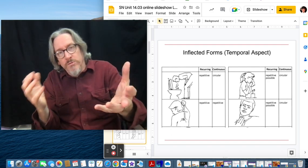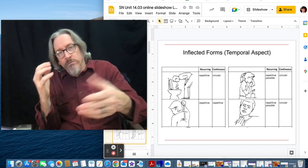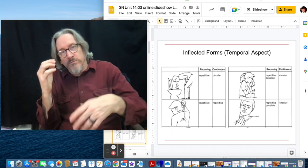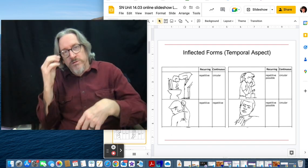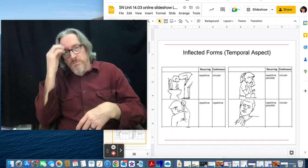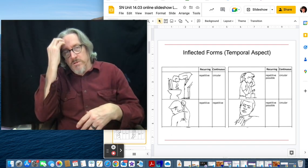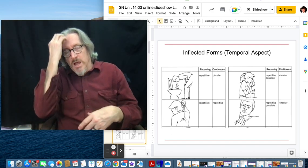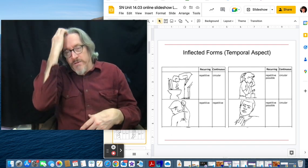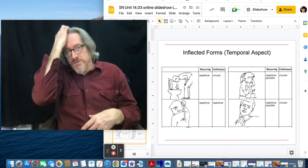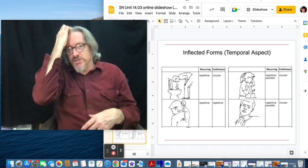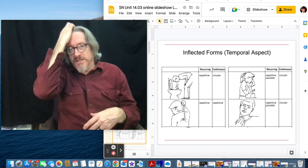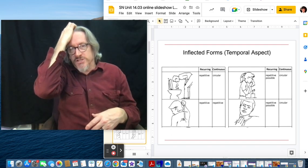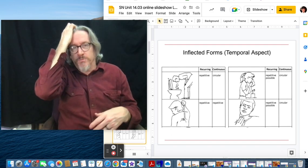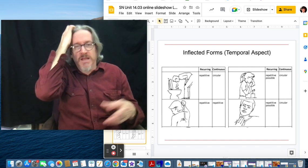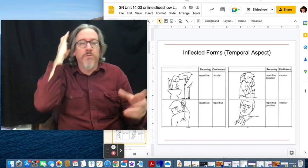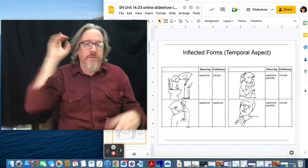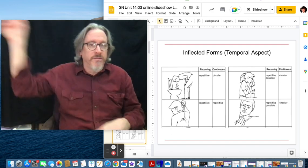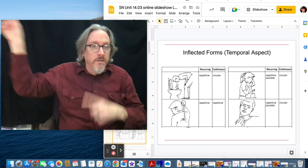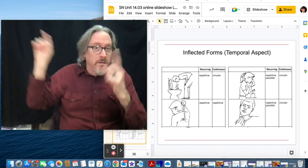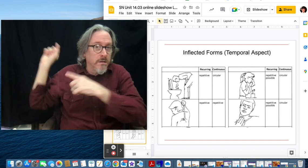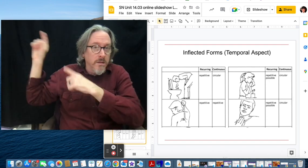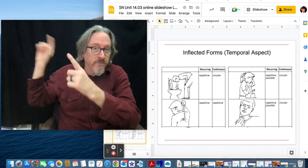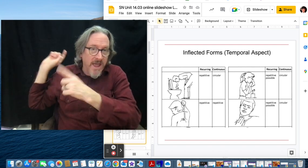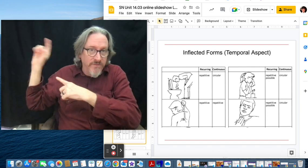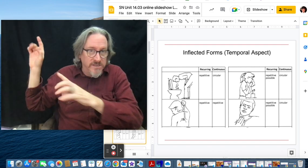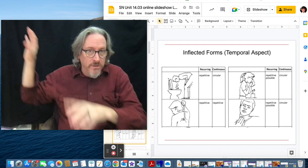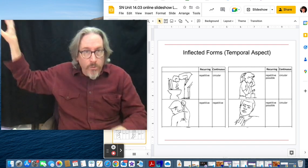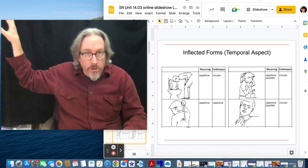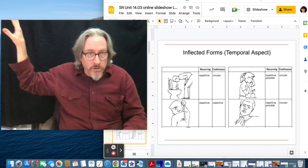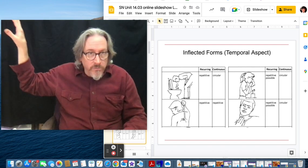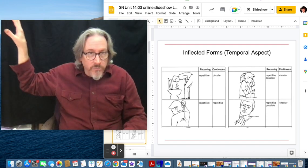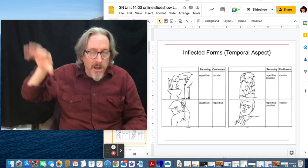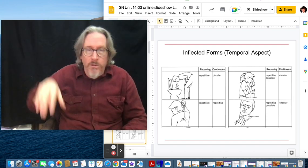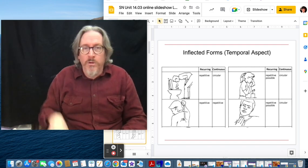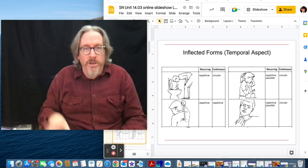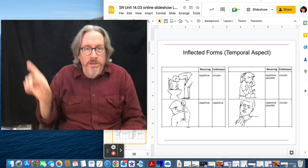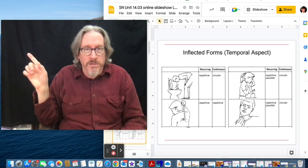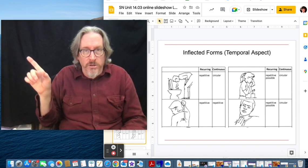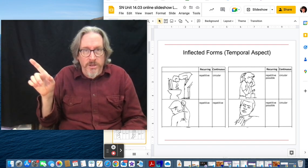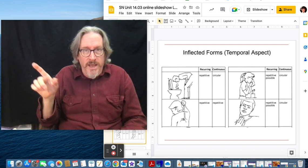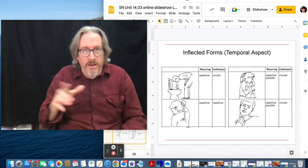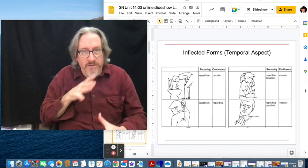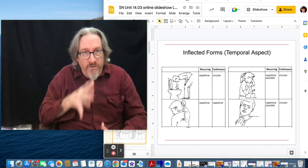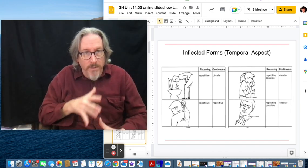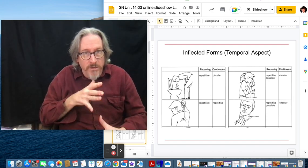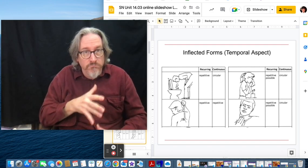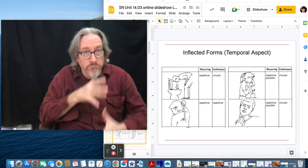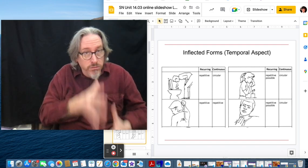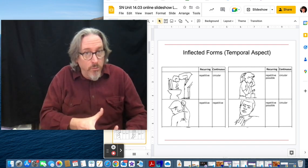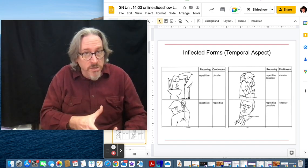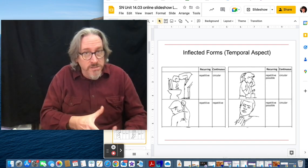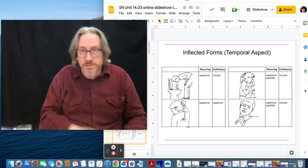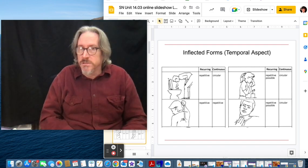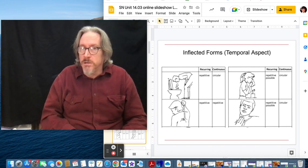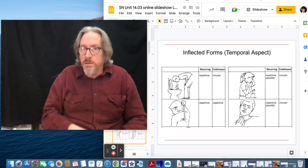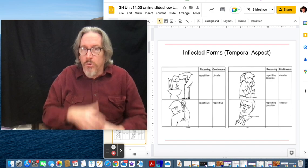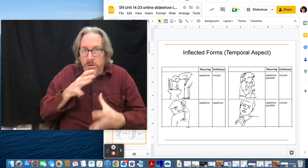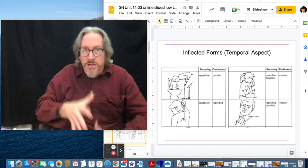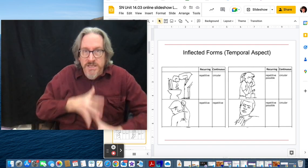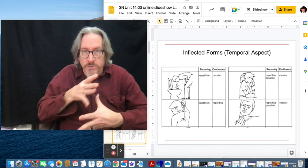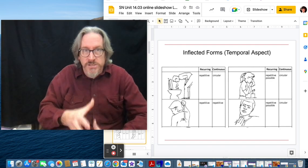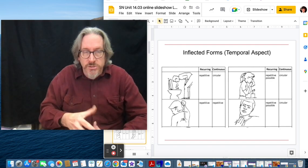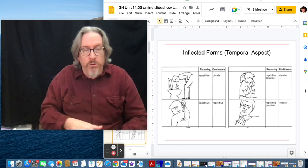now there's a chance to play with. If I had these on the board right now, we could look at like vomit once,